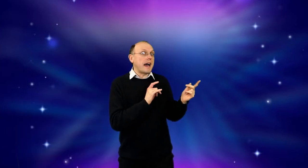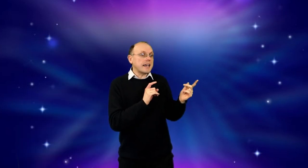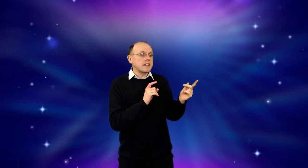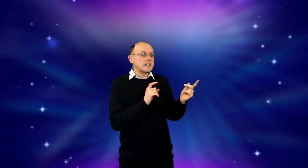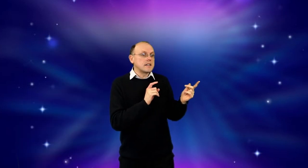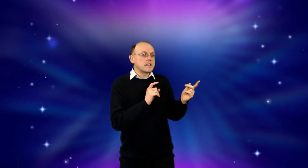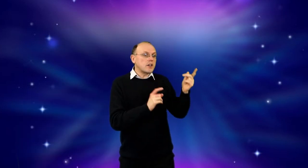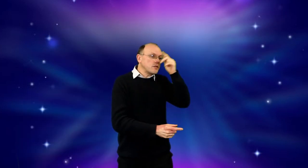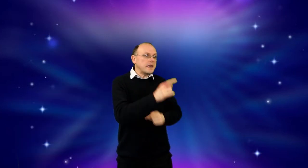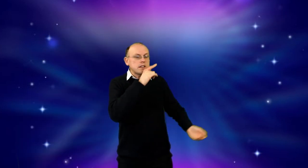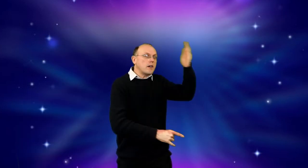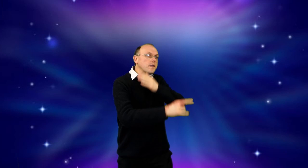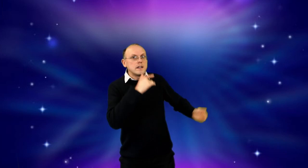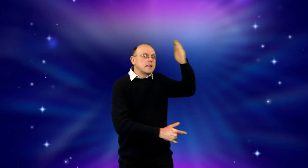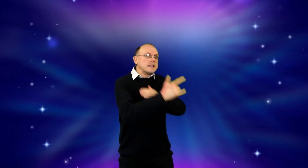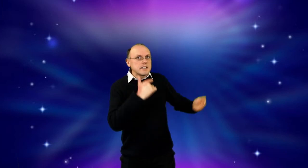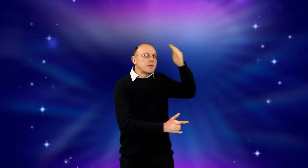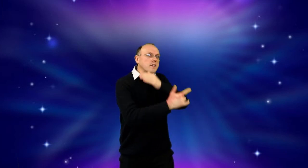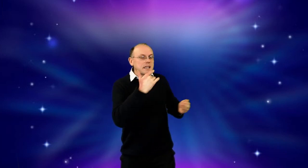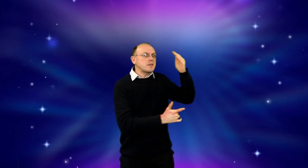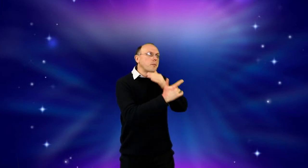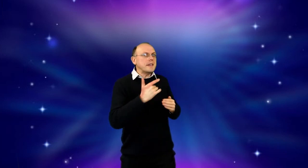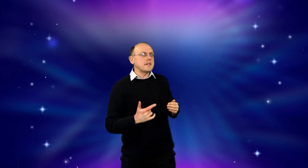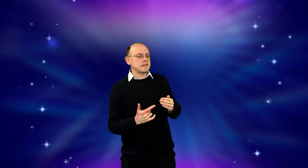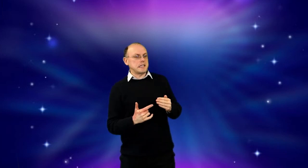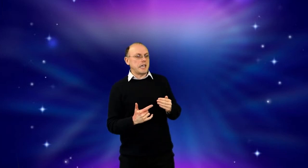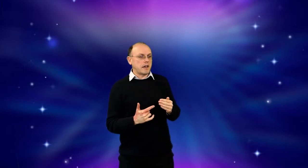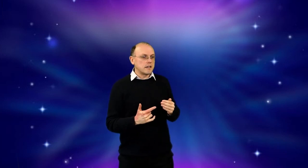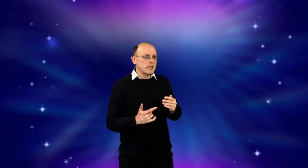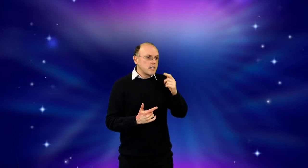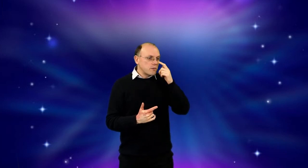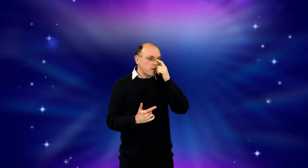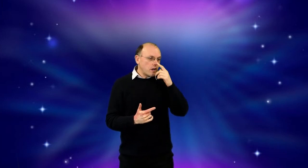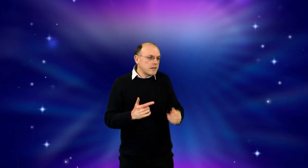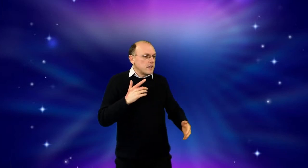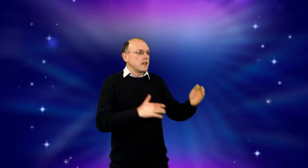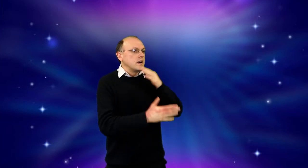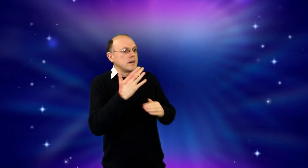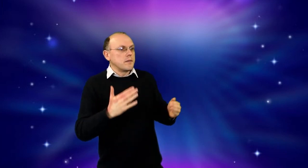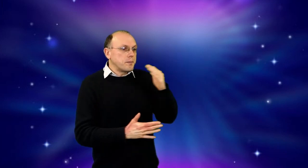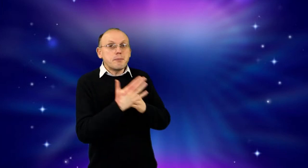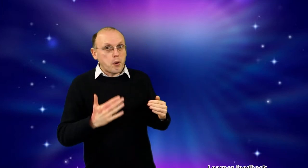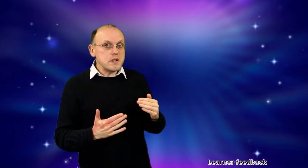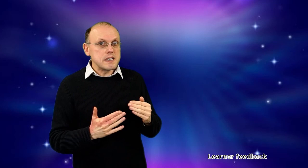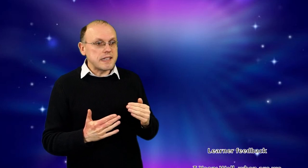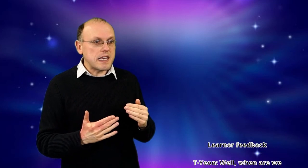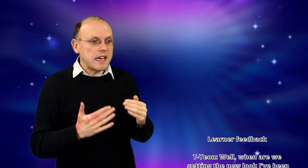feedback has got a bit of different types of opinions here. We've got people saying,